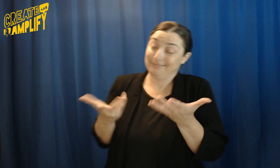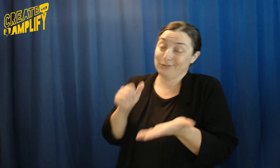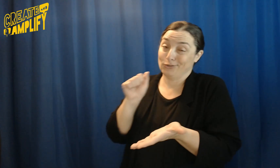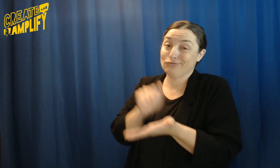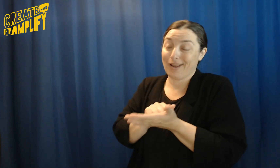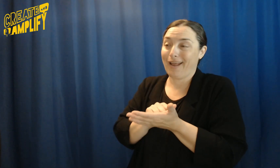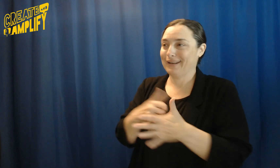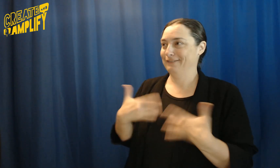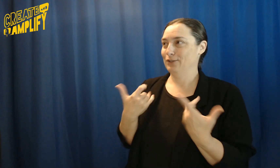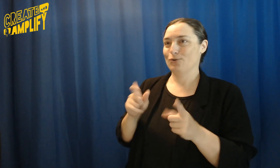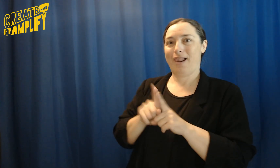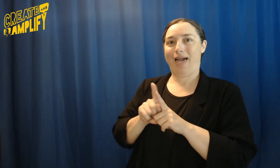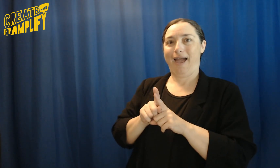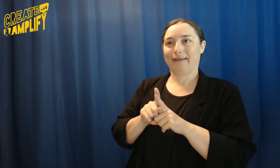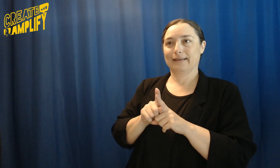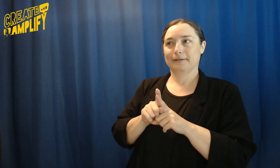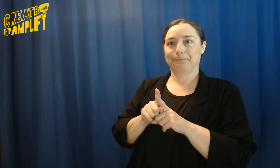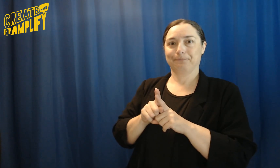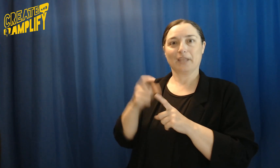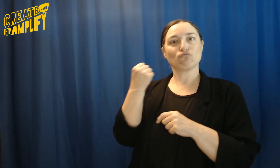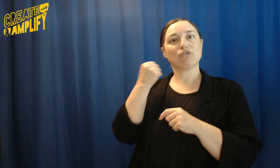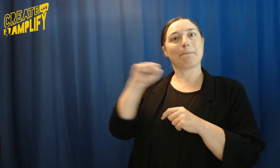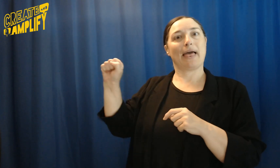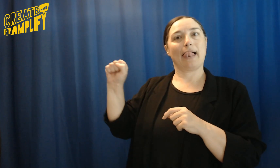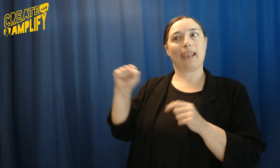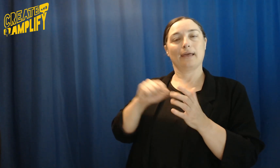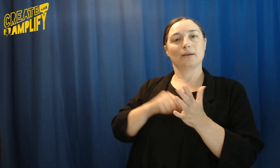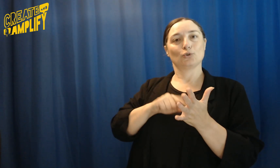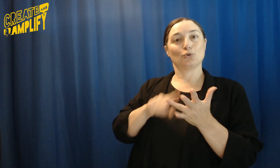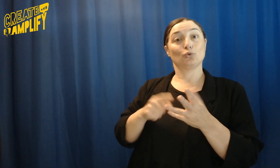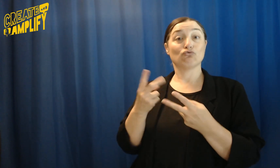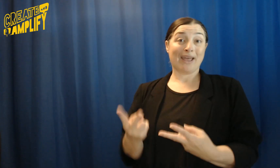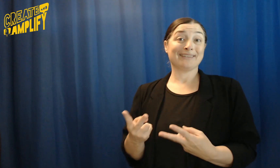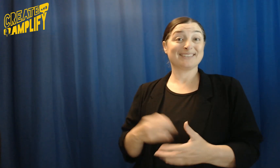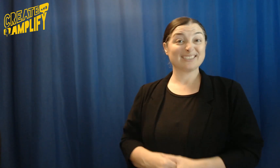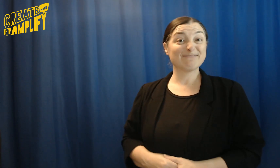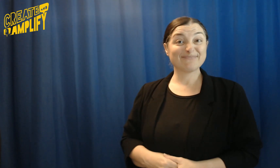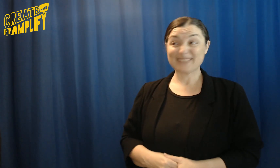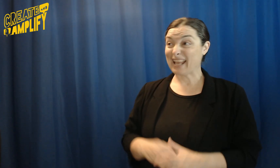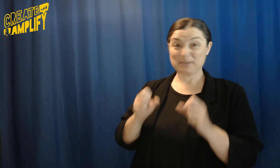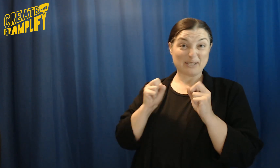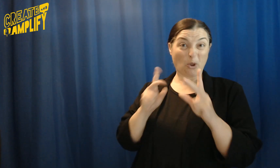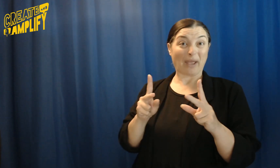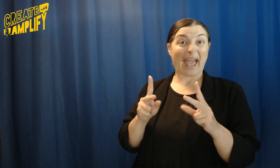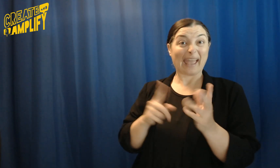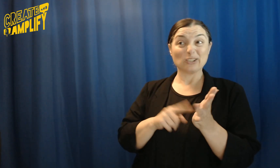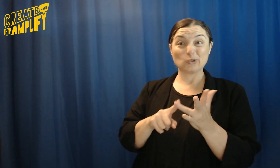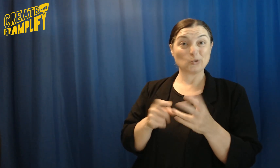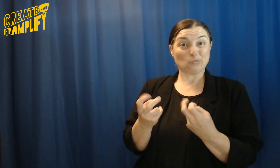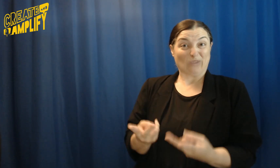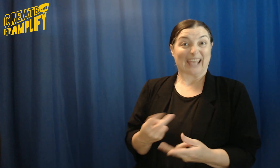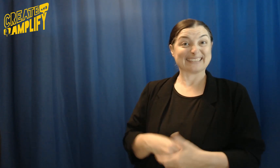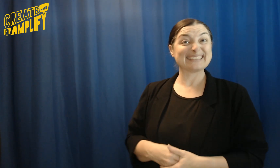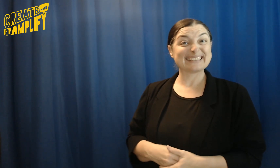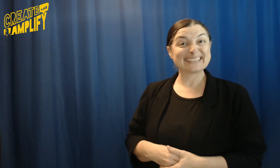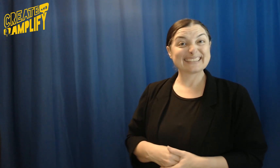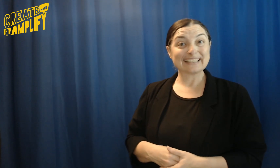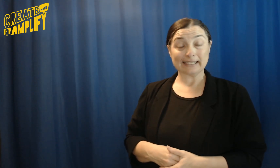a rebellion almost to rest and to be okay in the resting. So that's one of the things that I